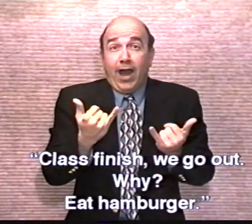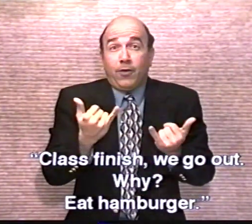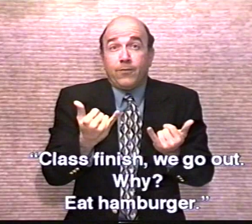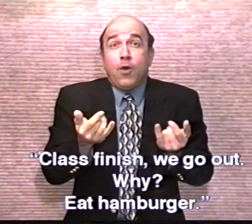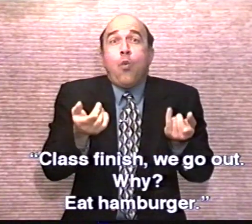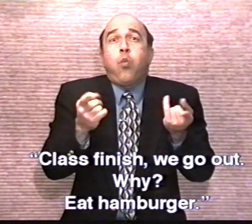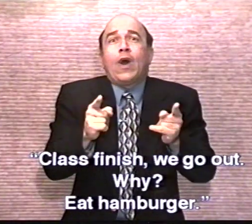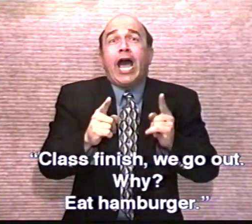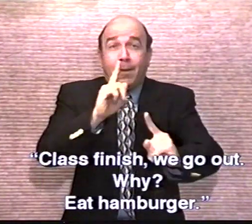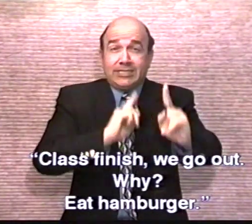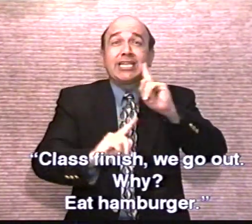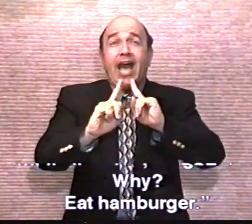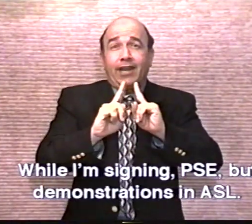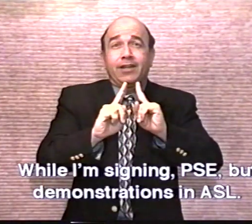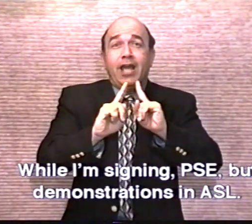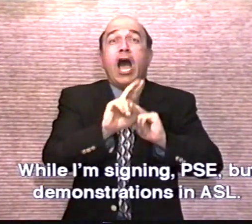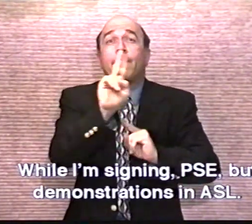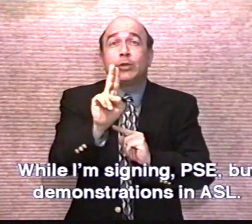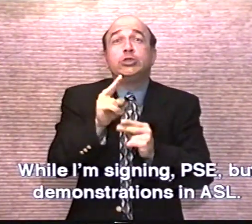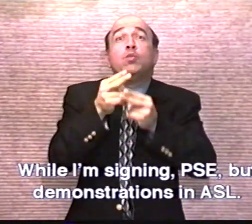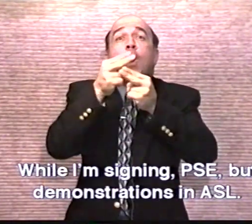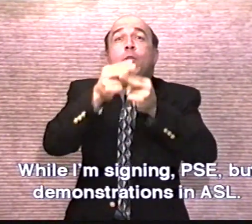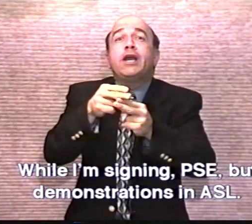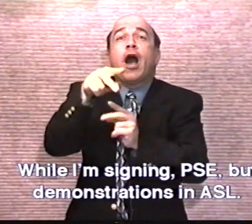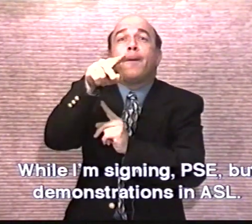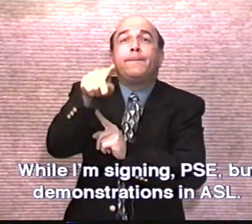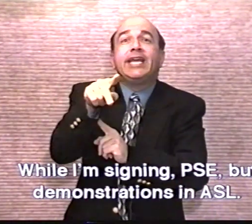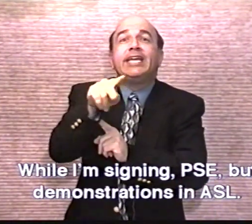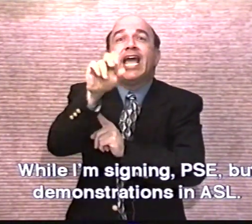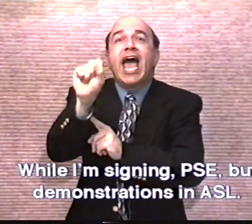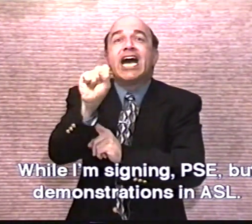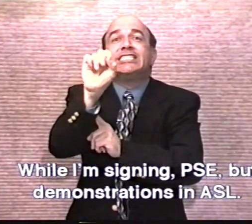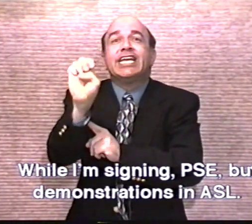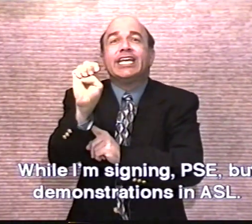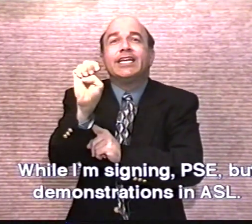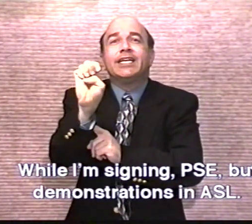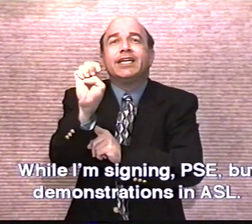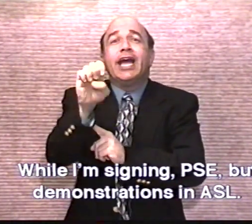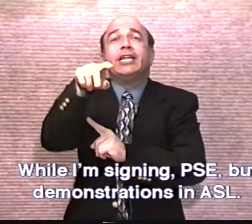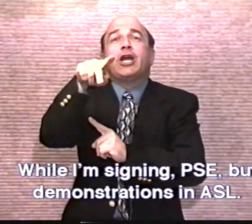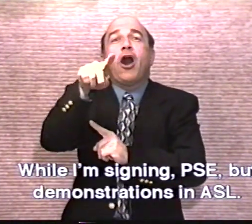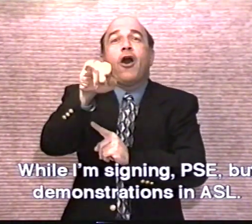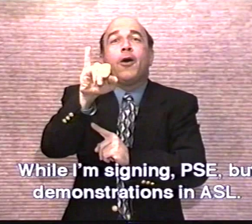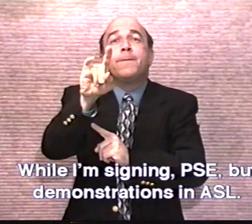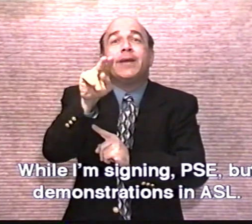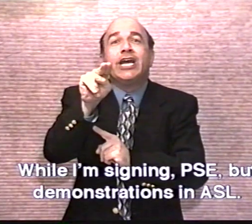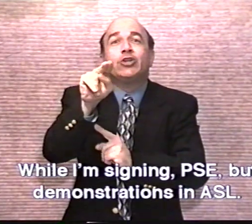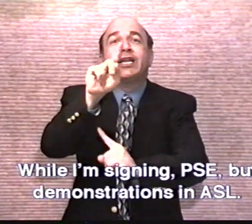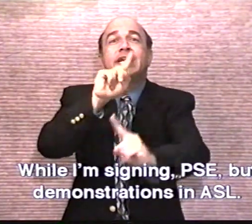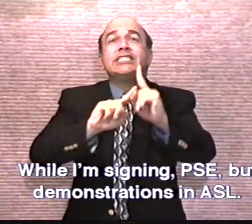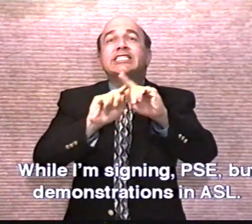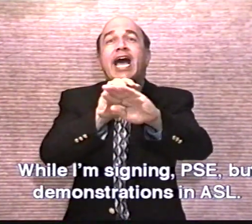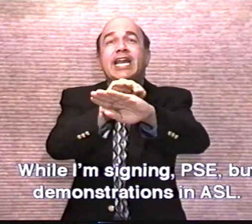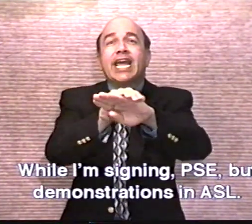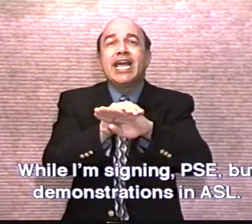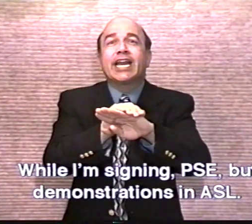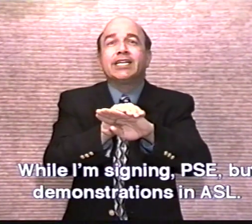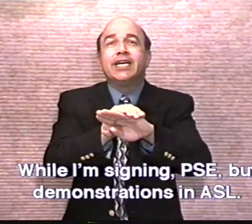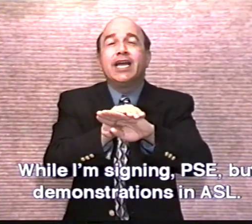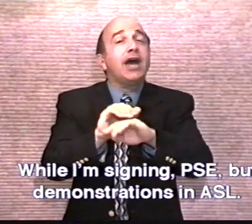Now, when I'm signing, I'm using what we call PSE. It's called Pidgin Sign English.